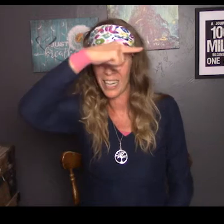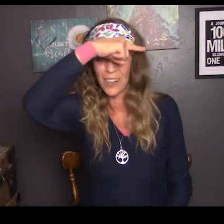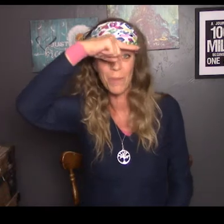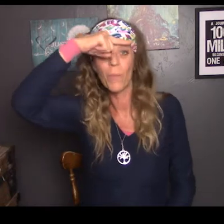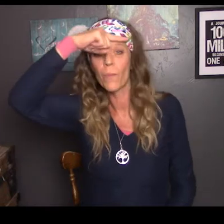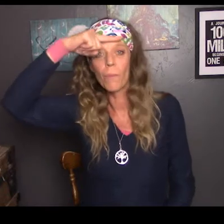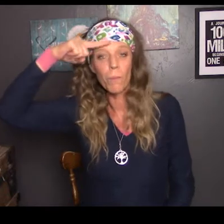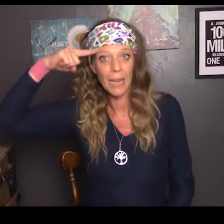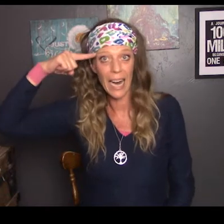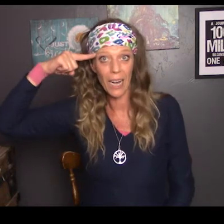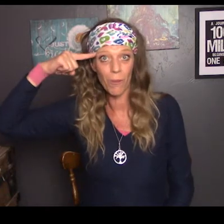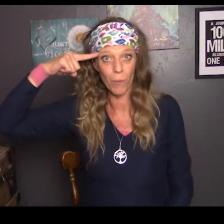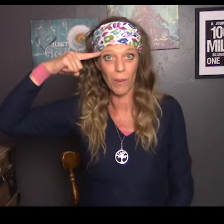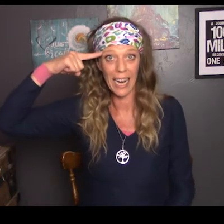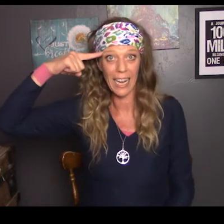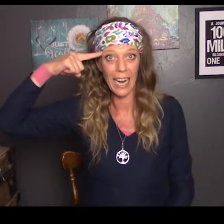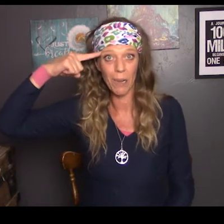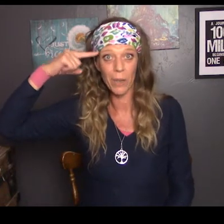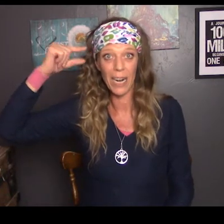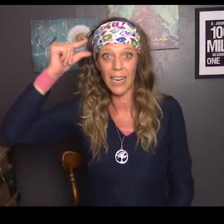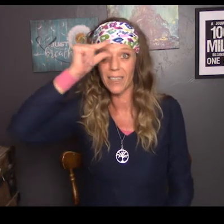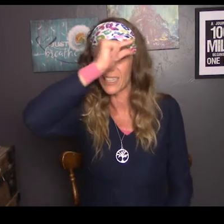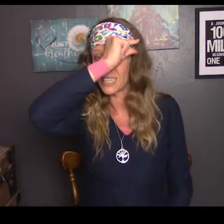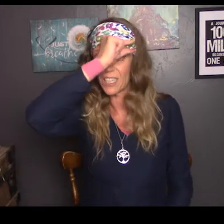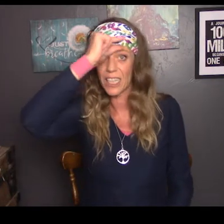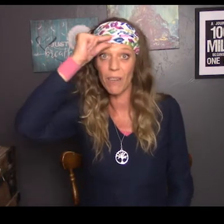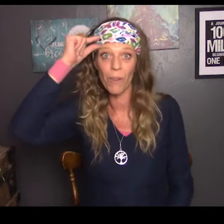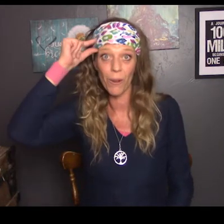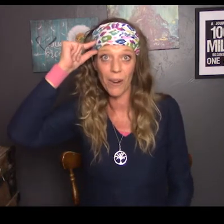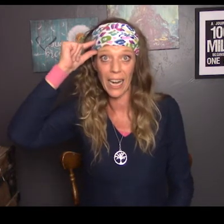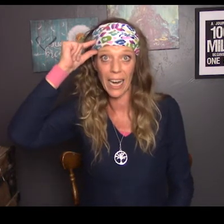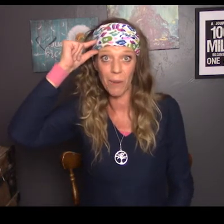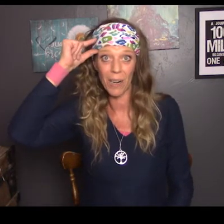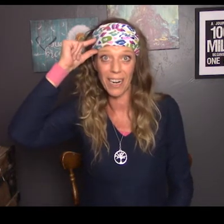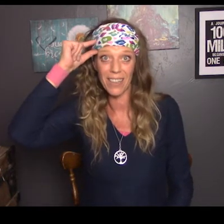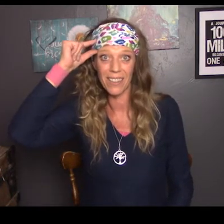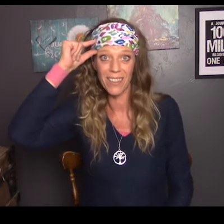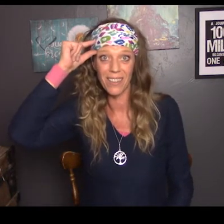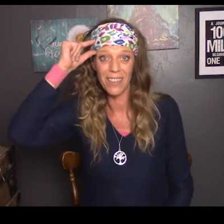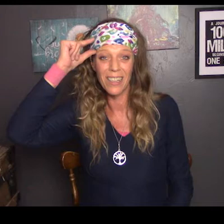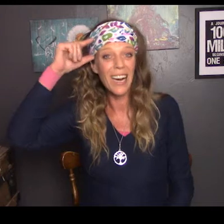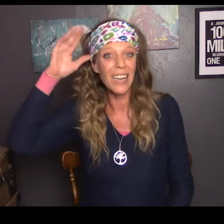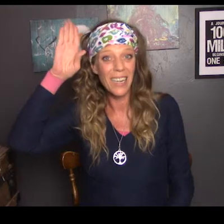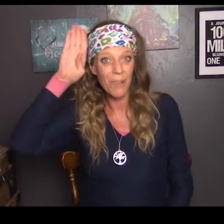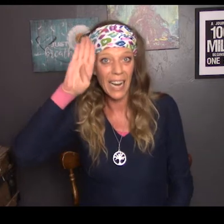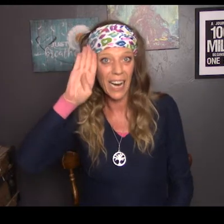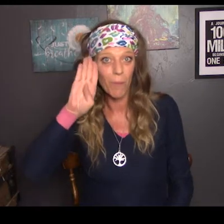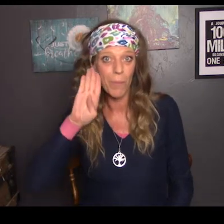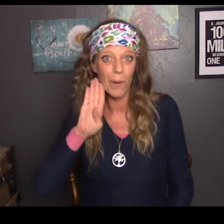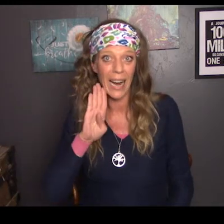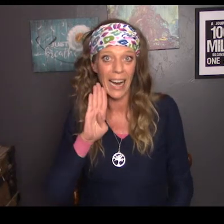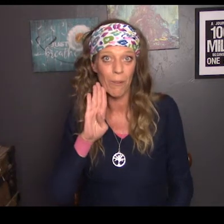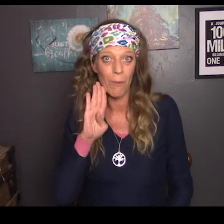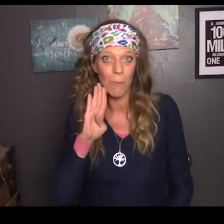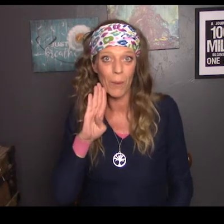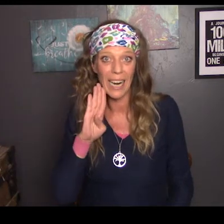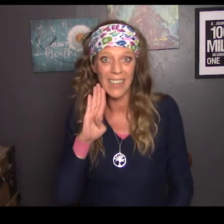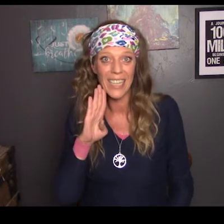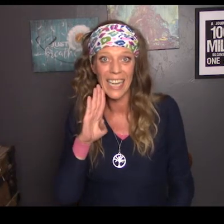finger. Black for black eyebrows and G for gray eyebrows. Then we have brown for brown